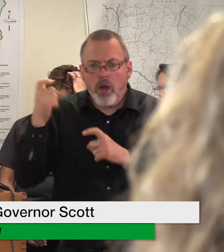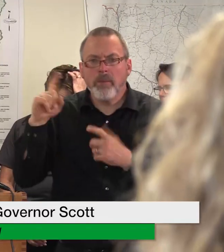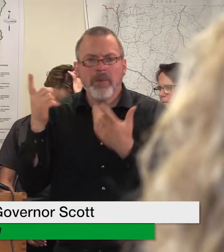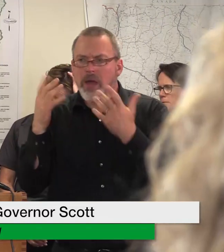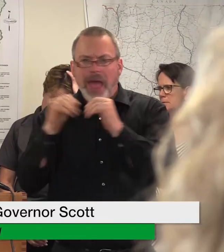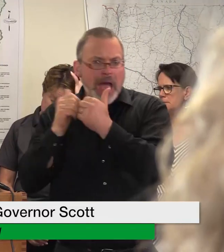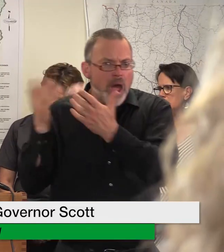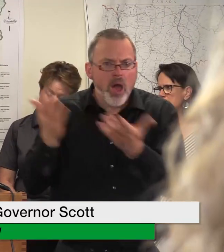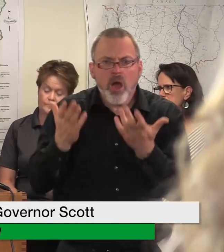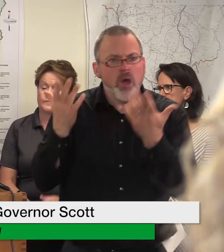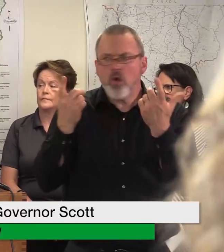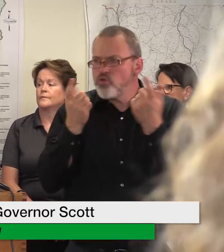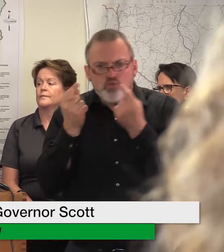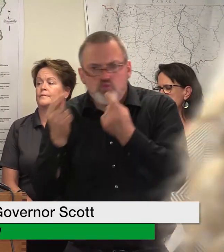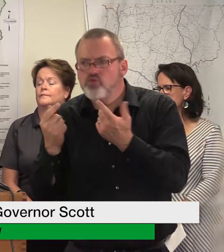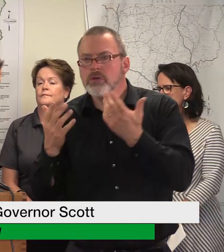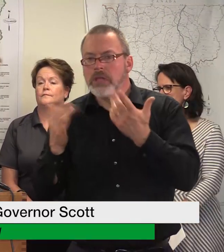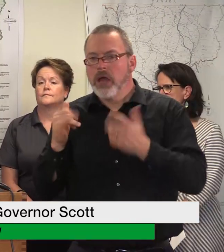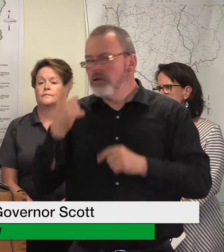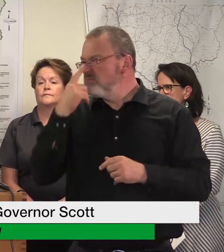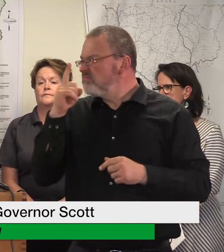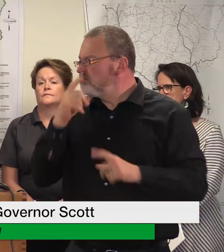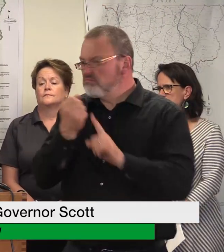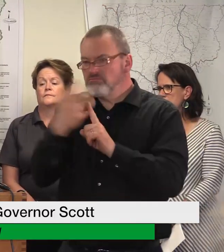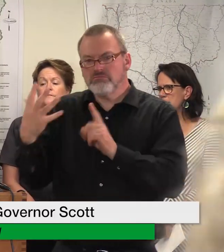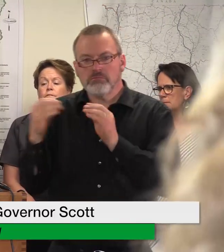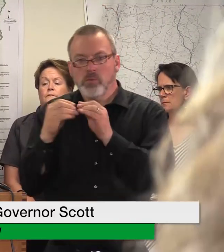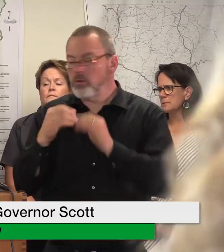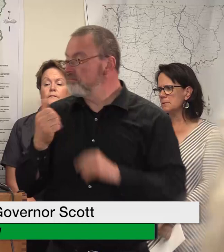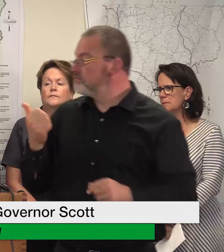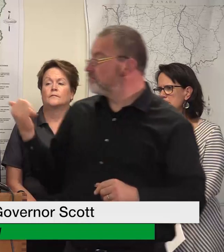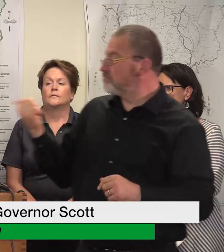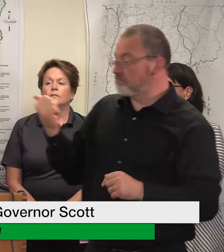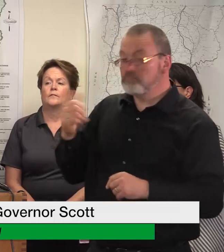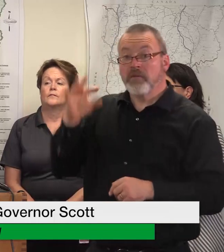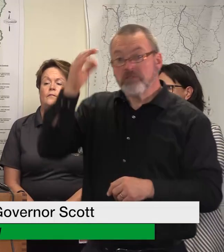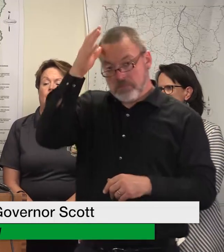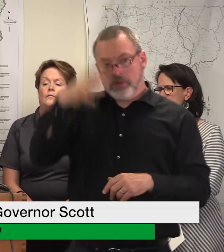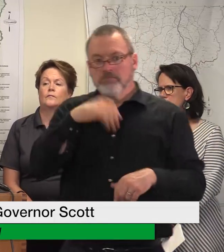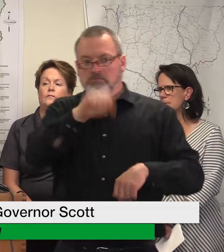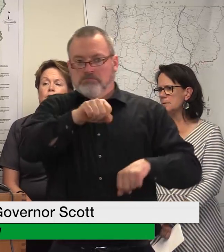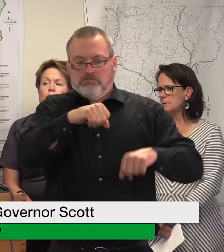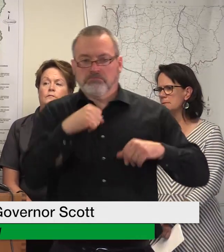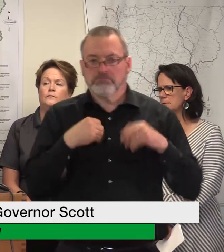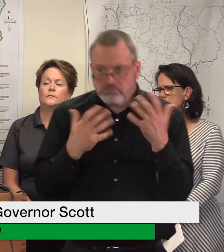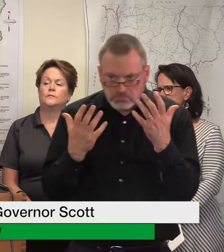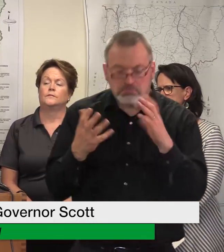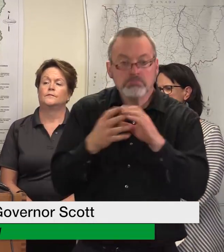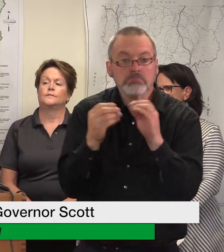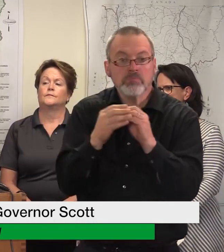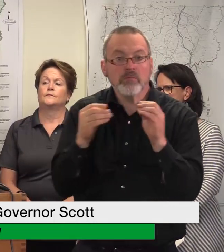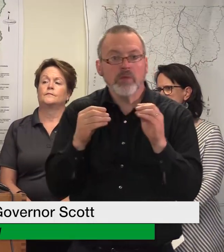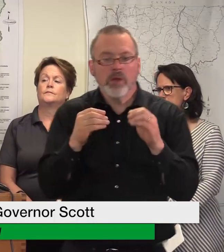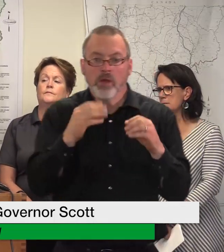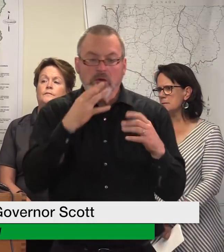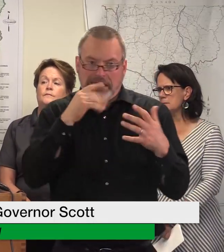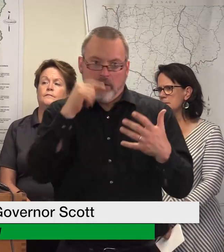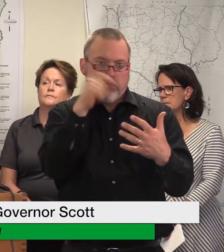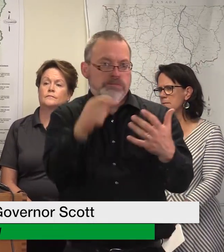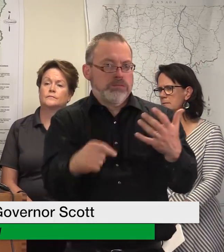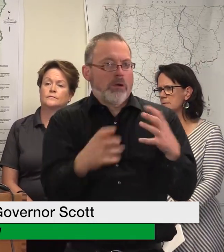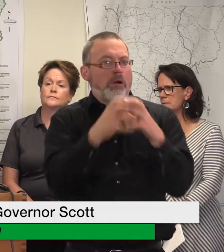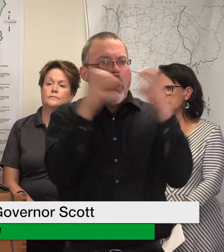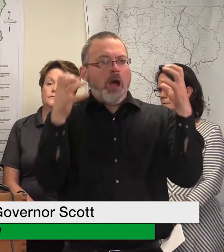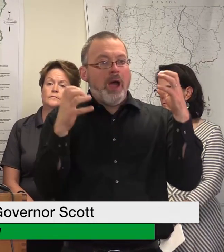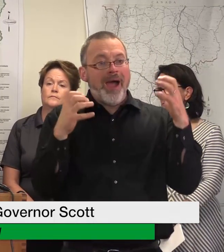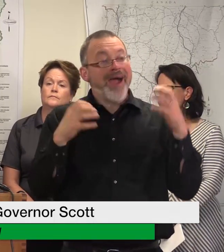Will, yes, sir. Thank you. As the governor said, you know, it's not as easy as just